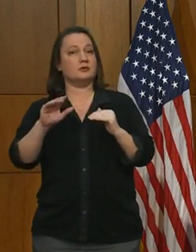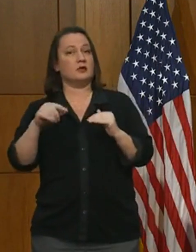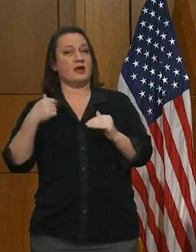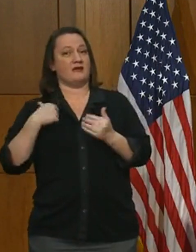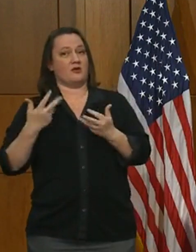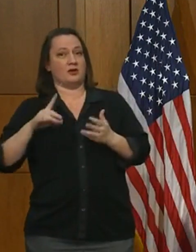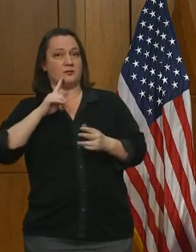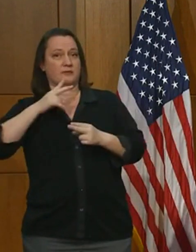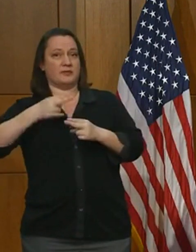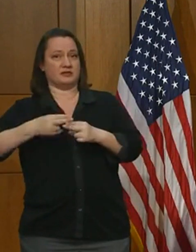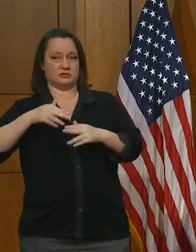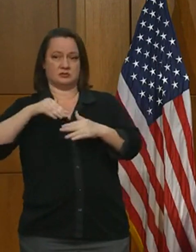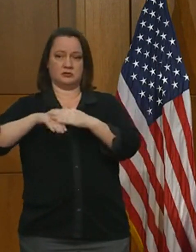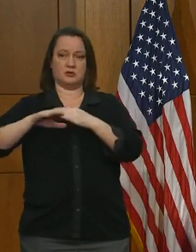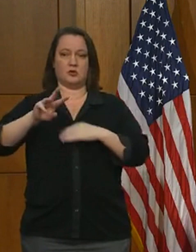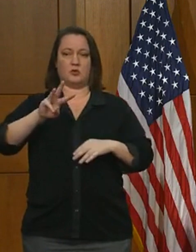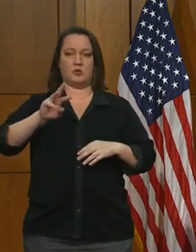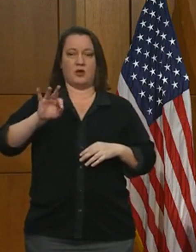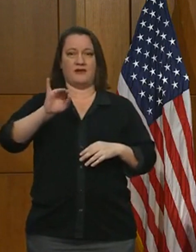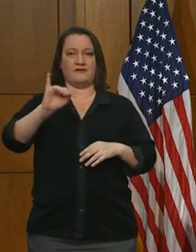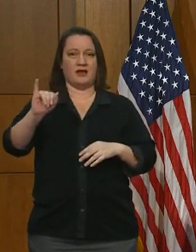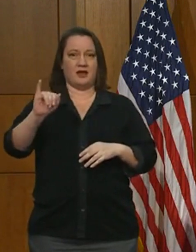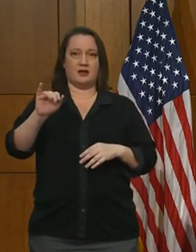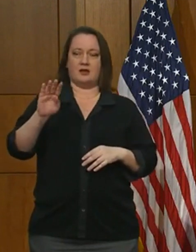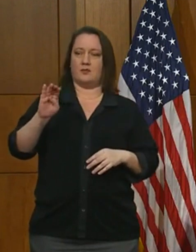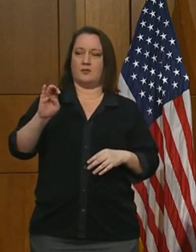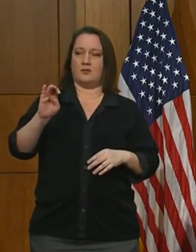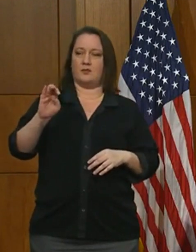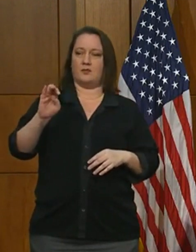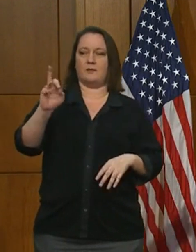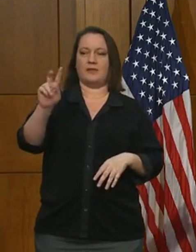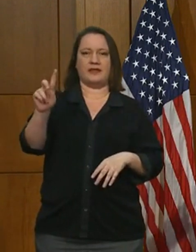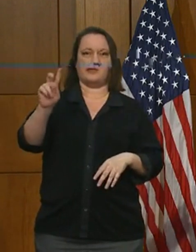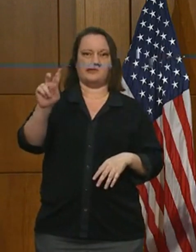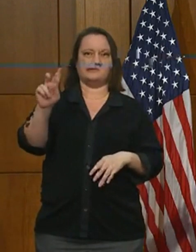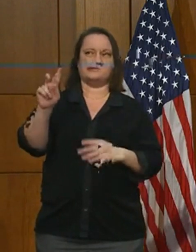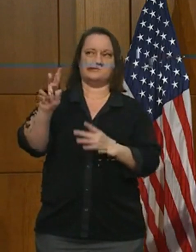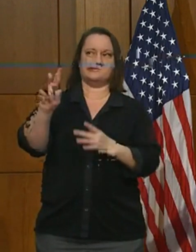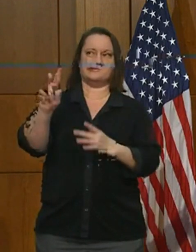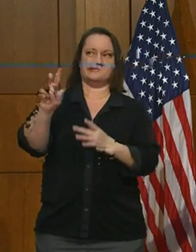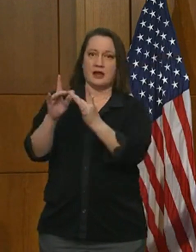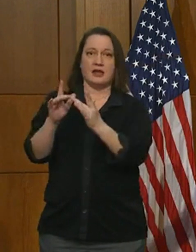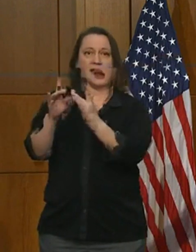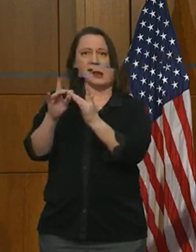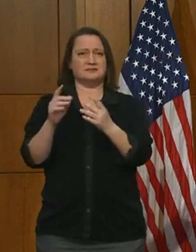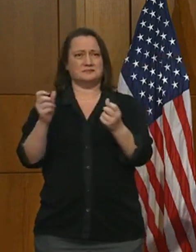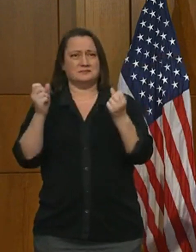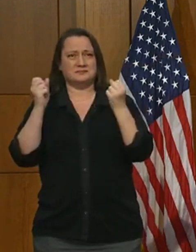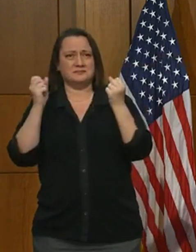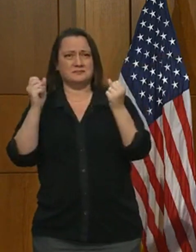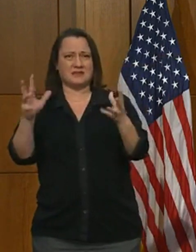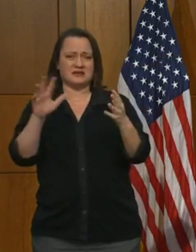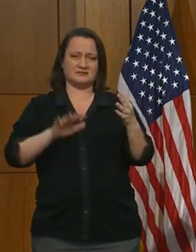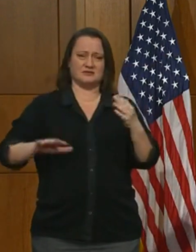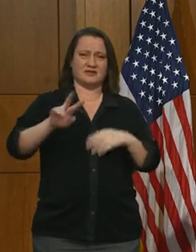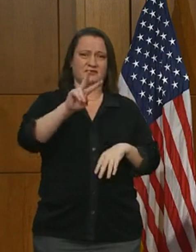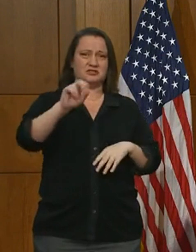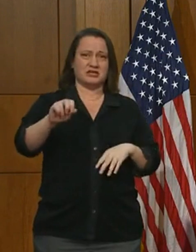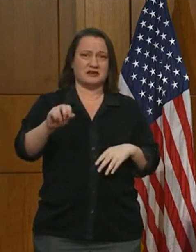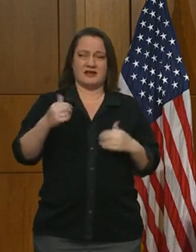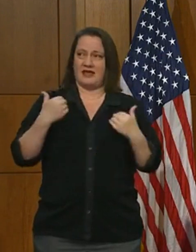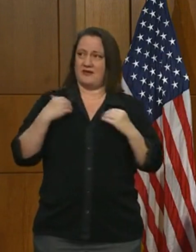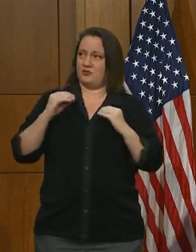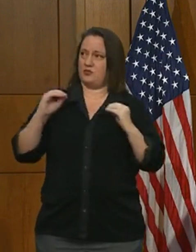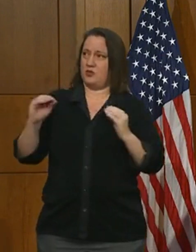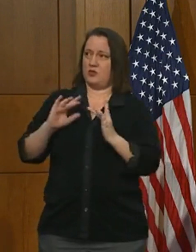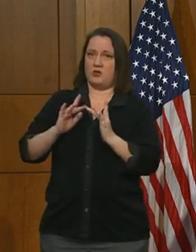550,000 families in Virginia that don't have access to broadband. So while it sounds reasonable and encouraging to say